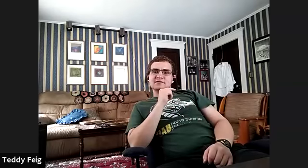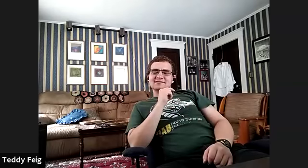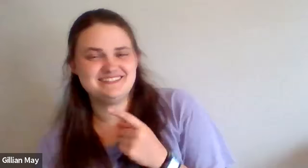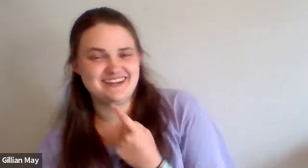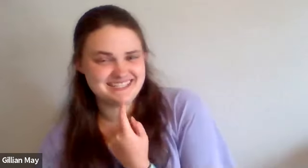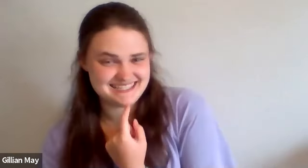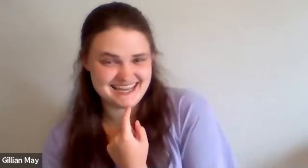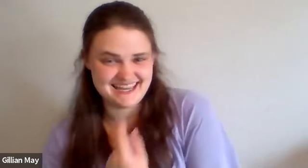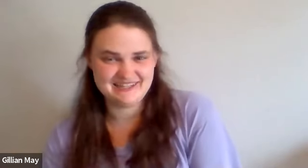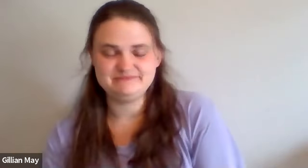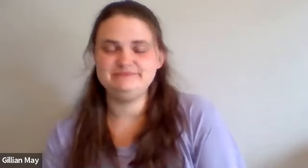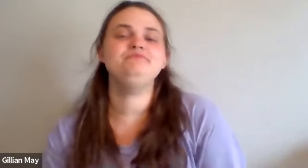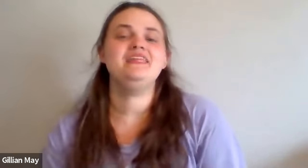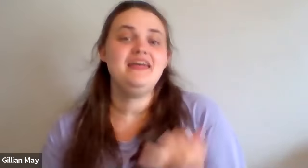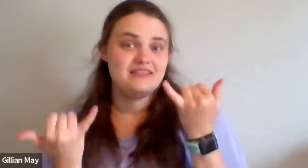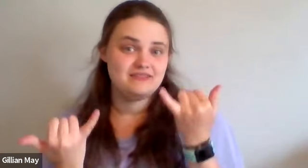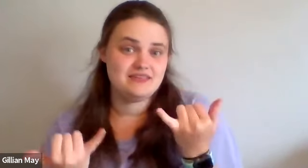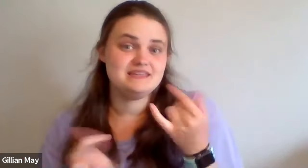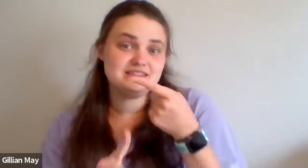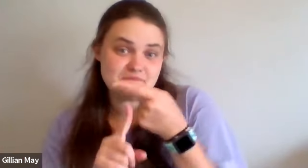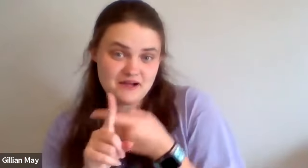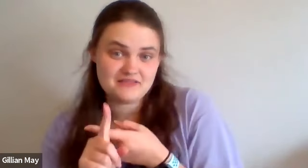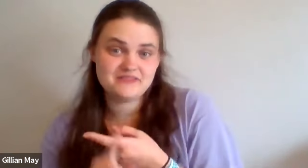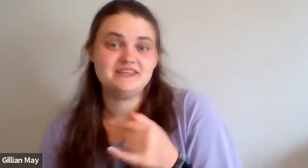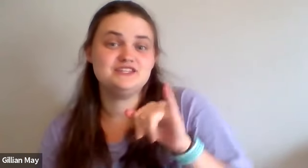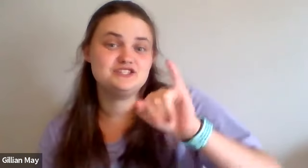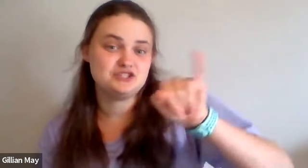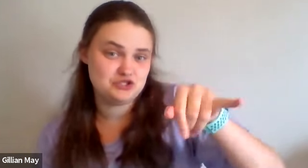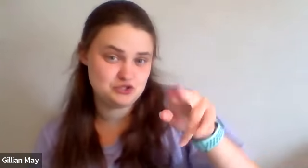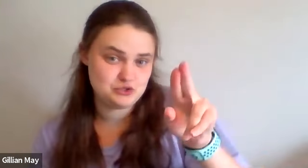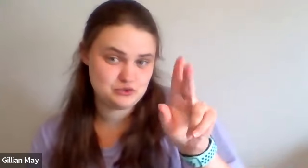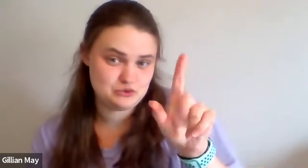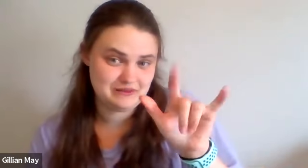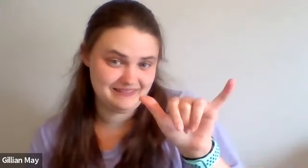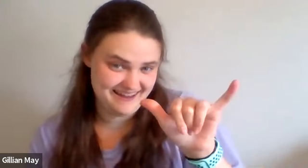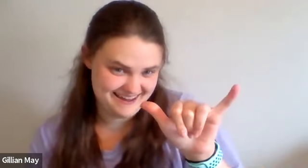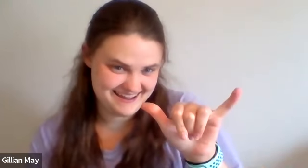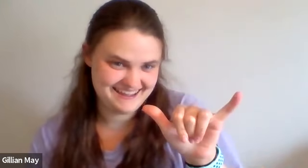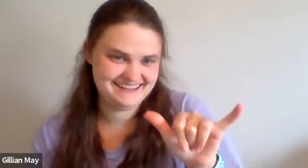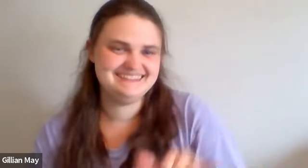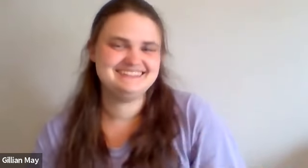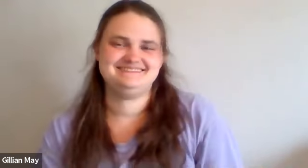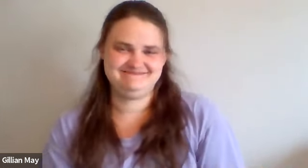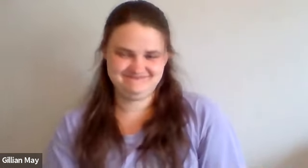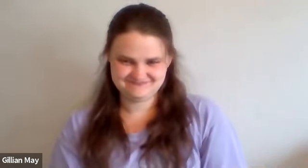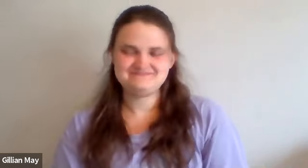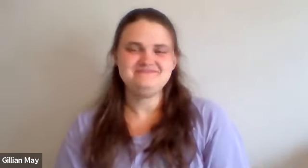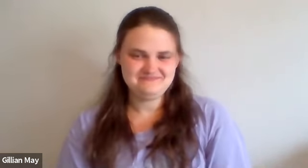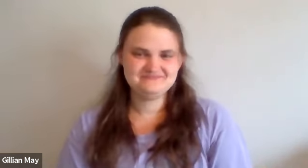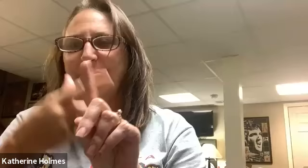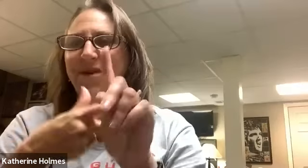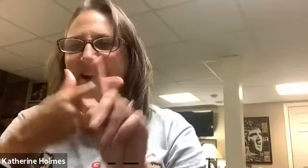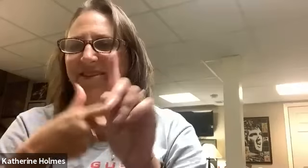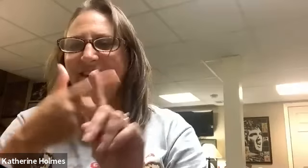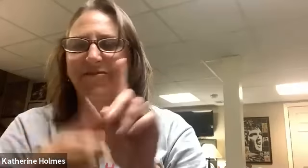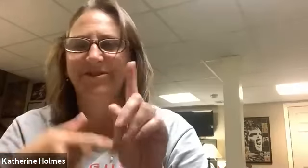Okay, so I said this month is July. I remember month. I remember